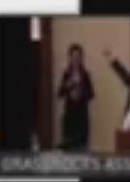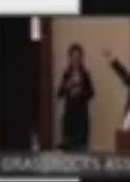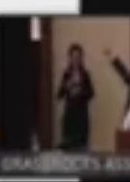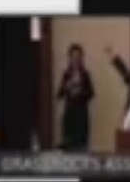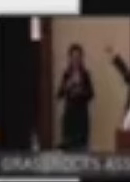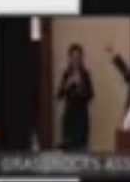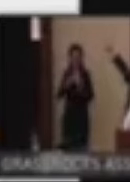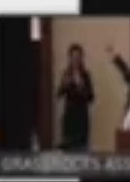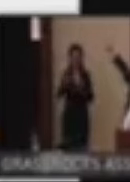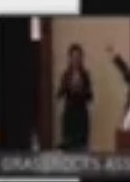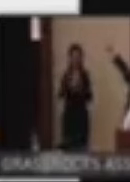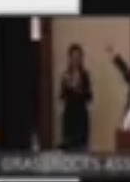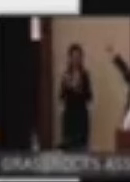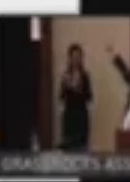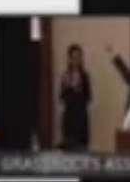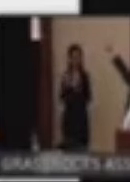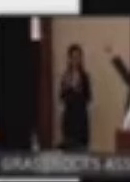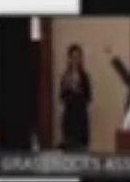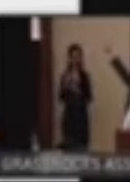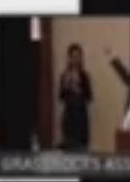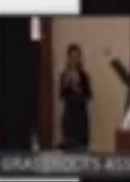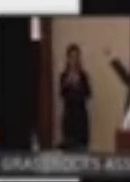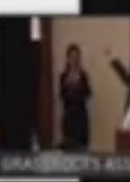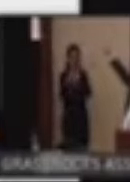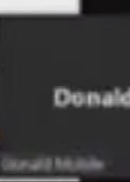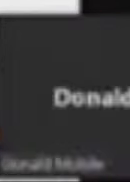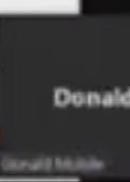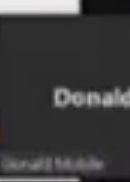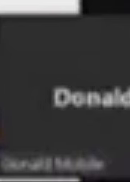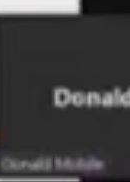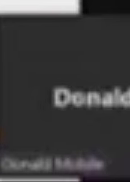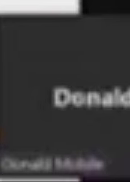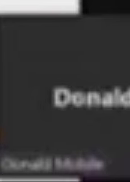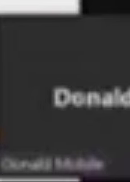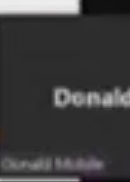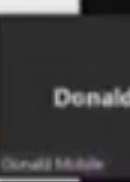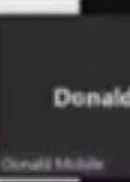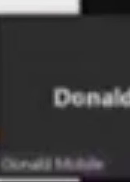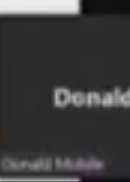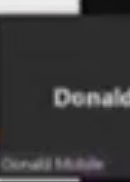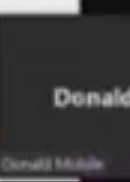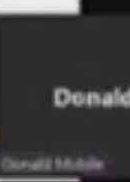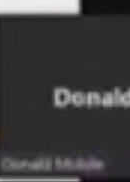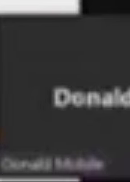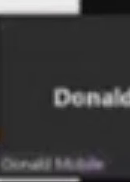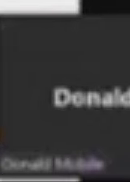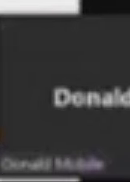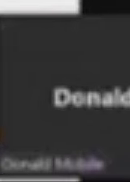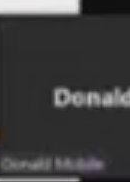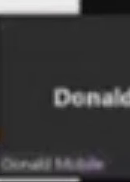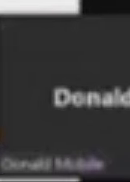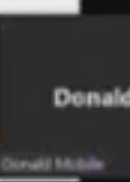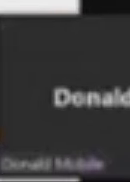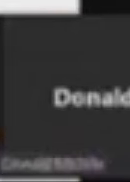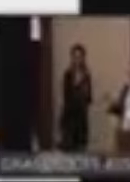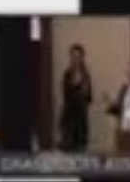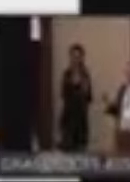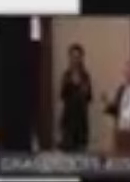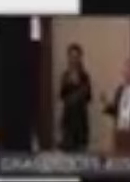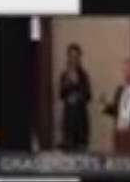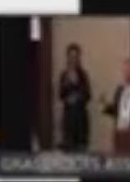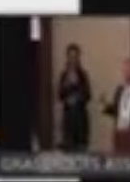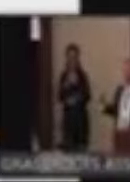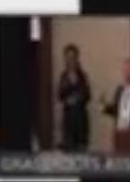therapy. Long hauler index from 4 to 0.3, from 11 to 1.3. These